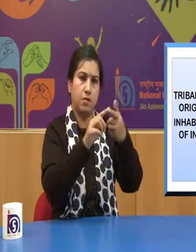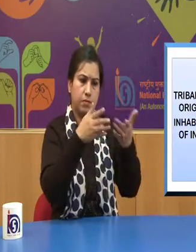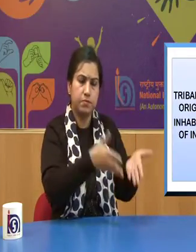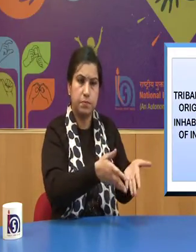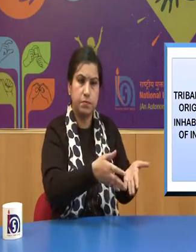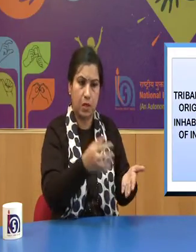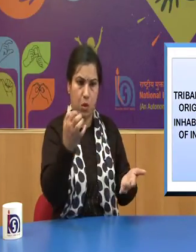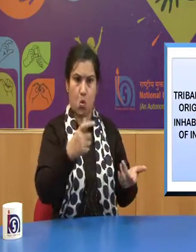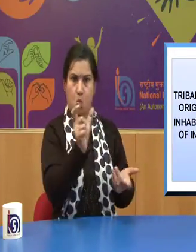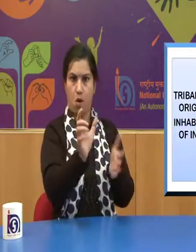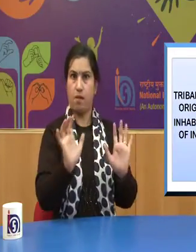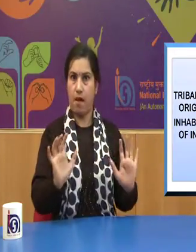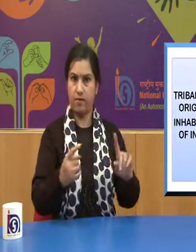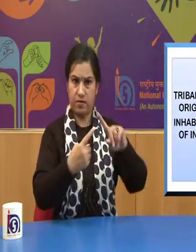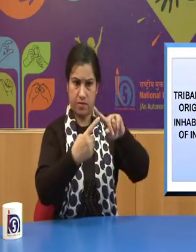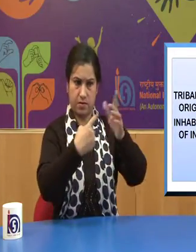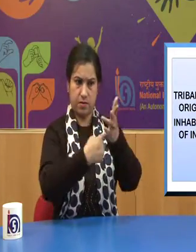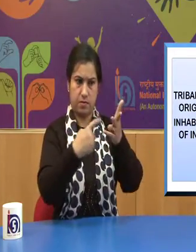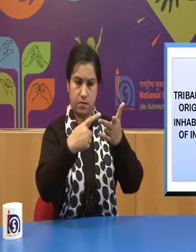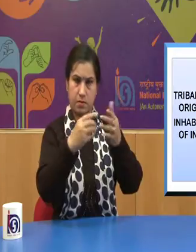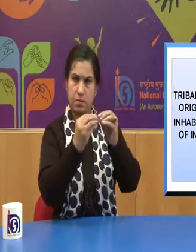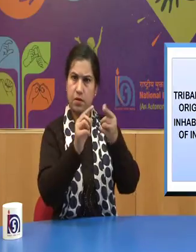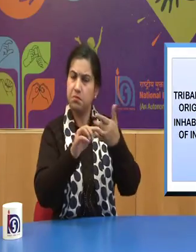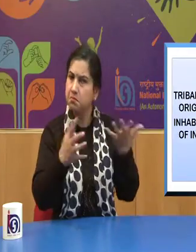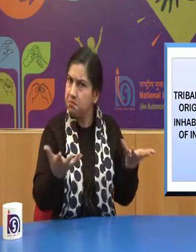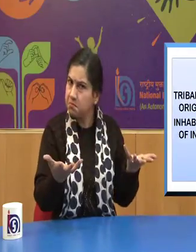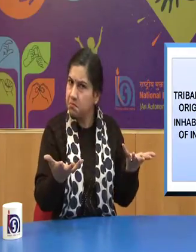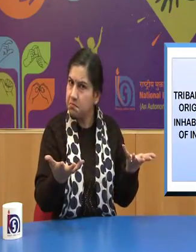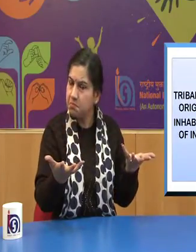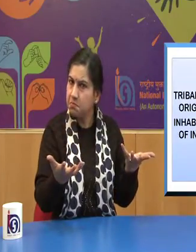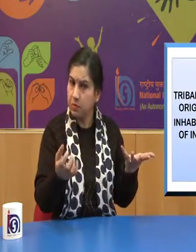Now, this is a new word, tribe, Tribe.